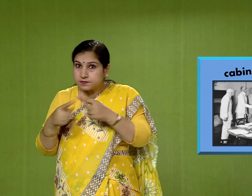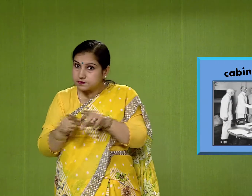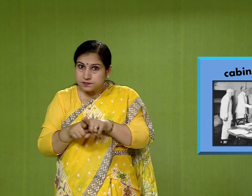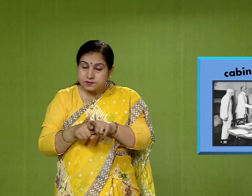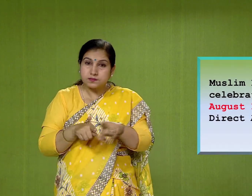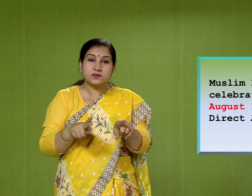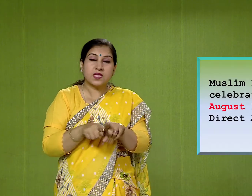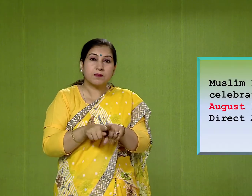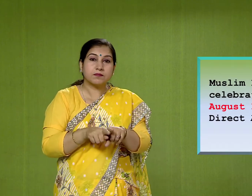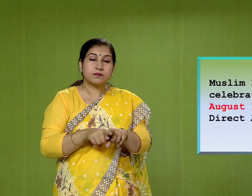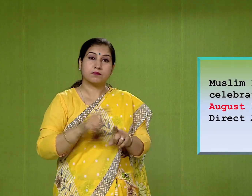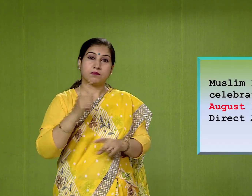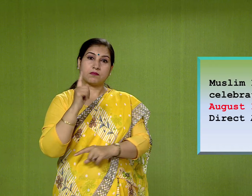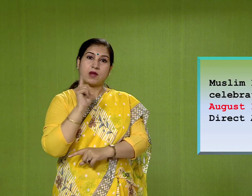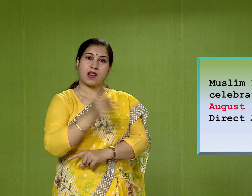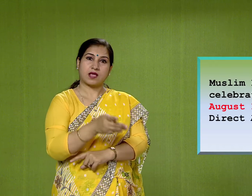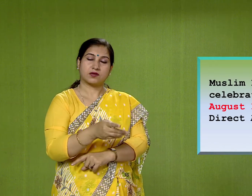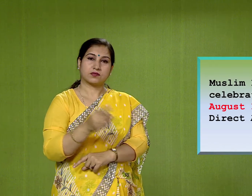and Direct Action Day.